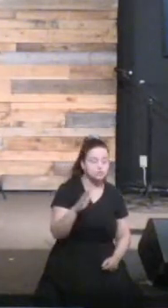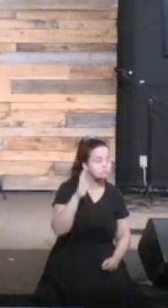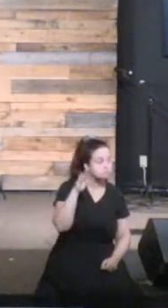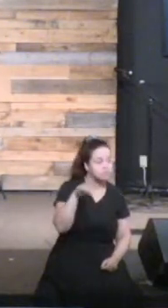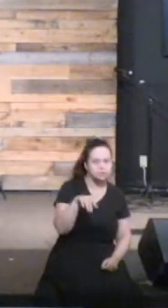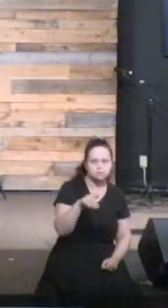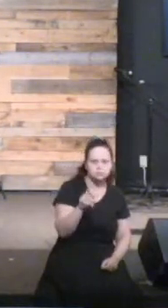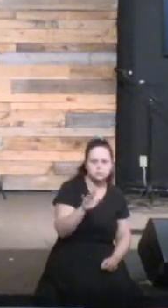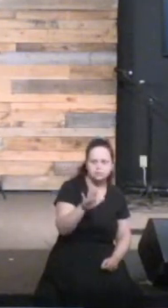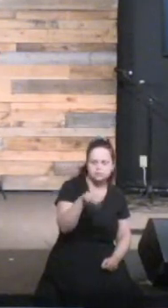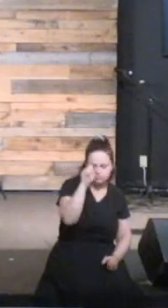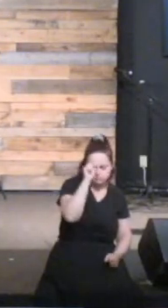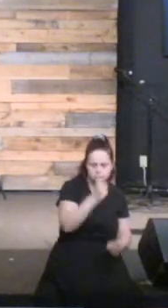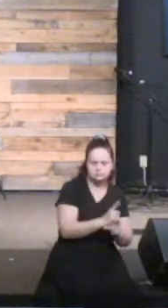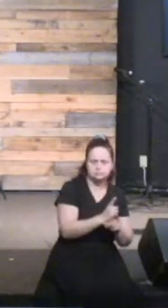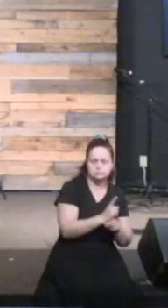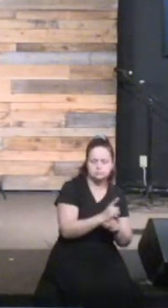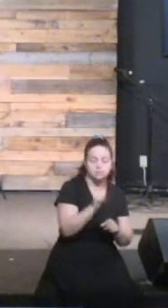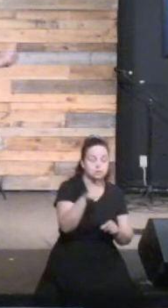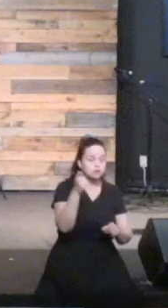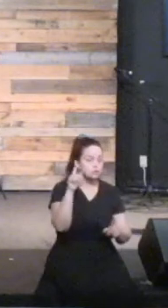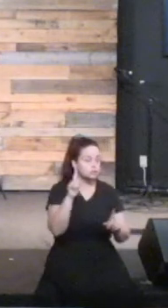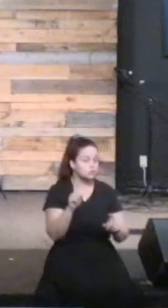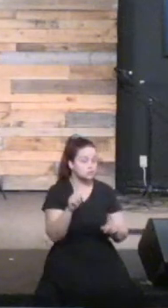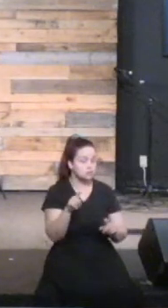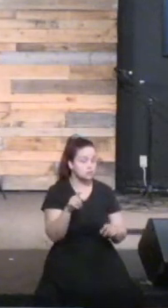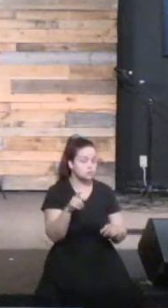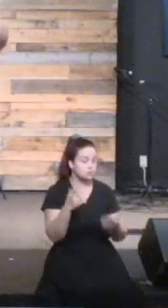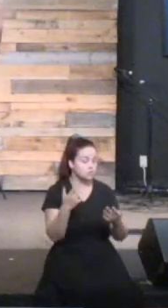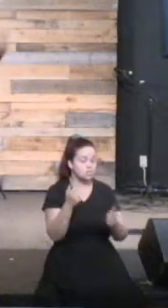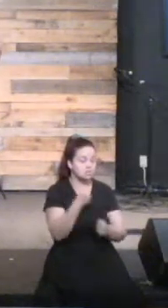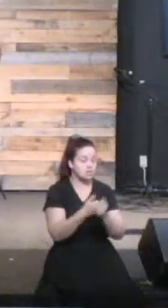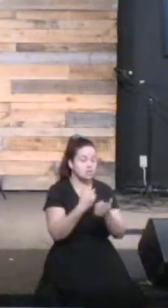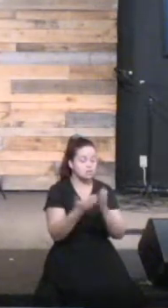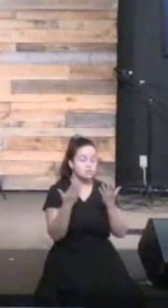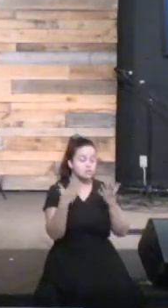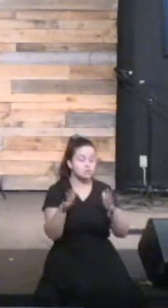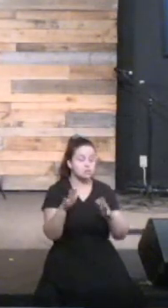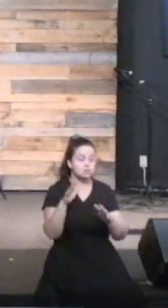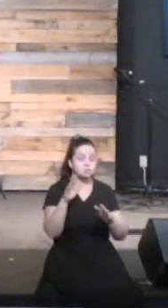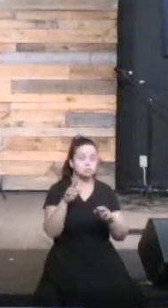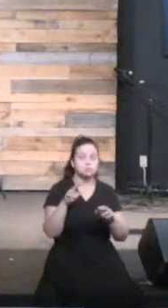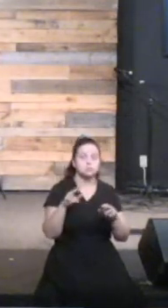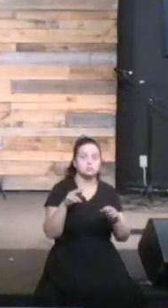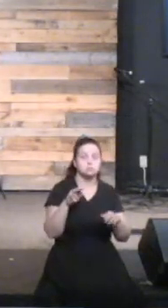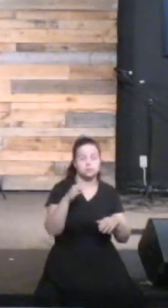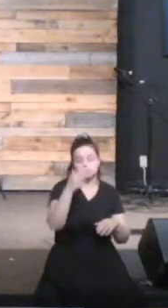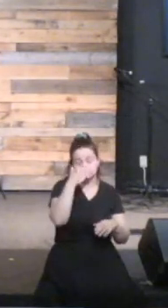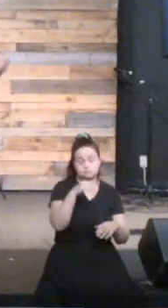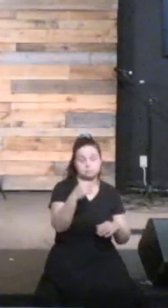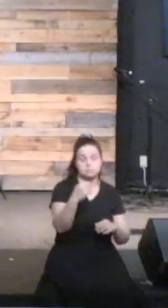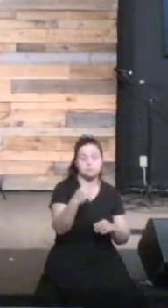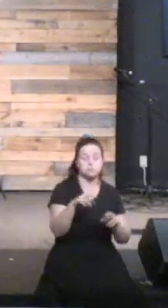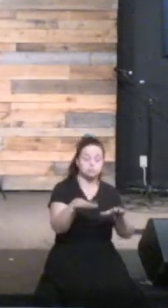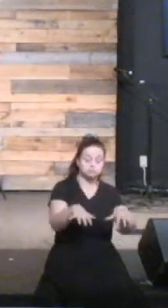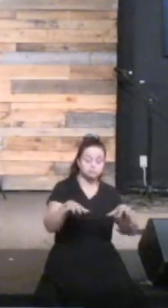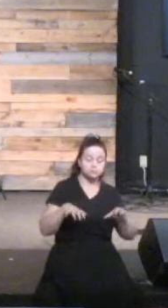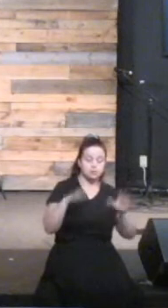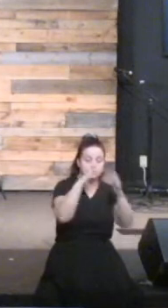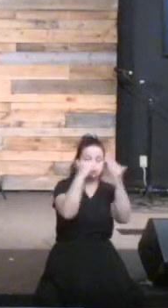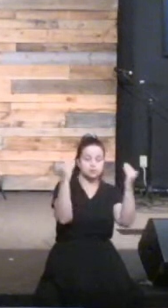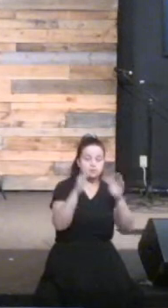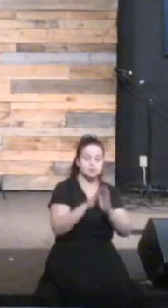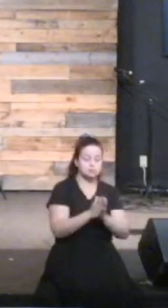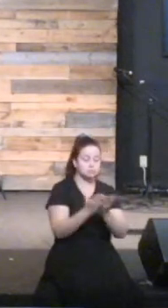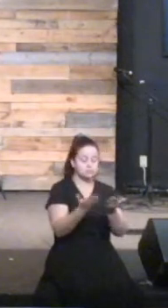brother you know there's another question that when it's all said and done and we're standing Before the Throne in heaven and books are open and